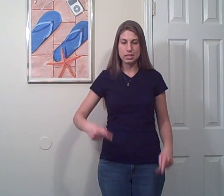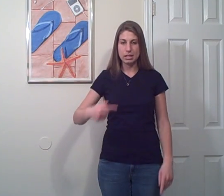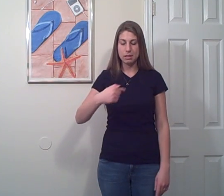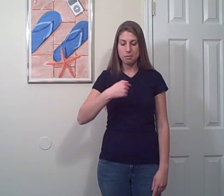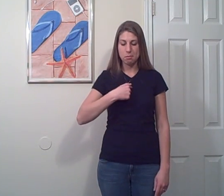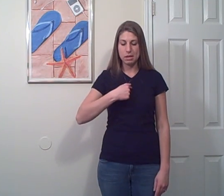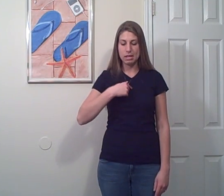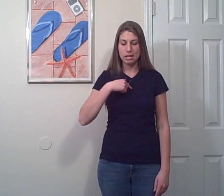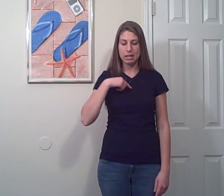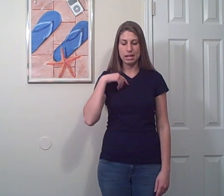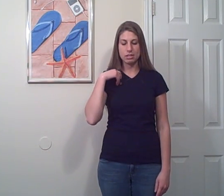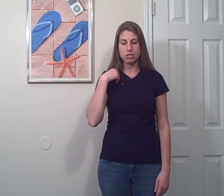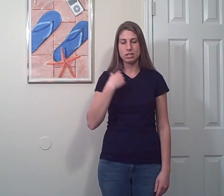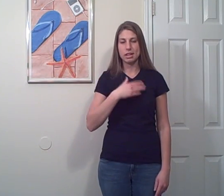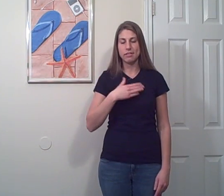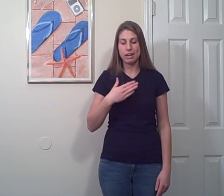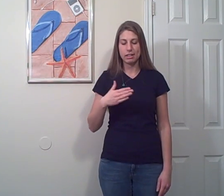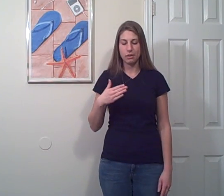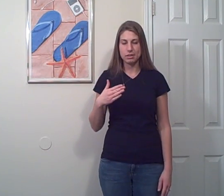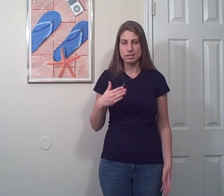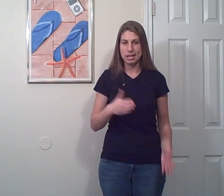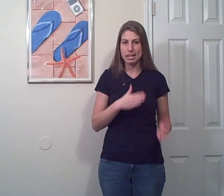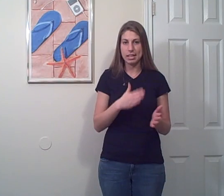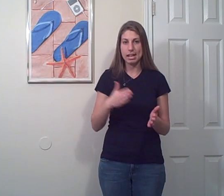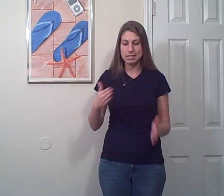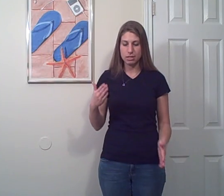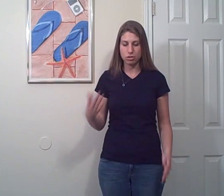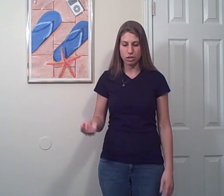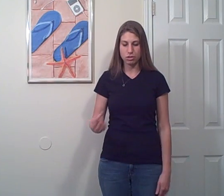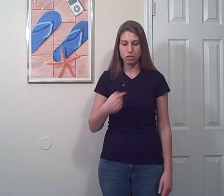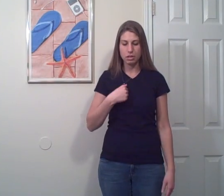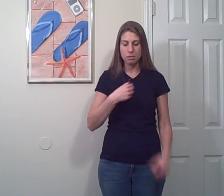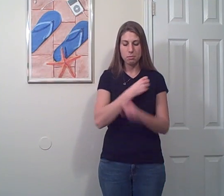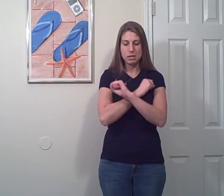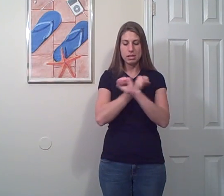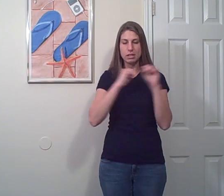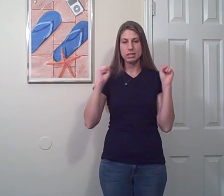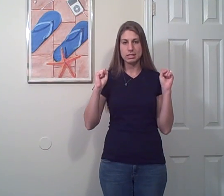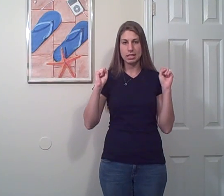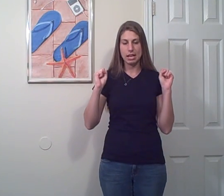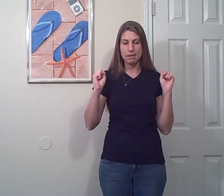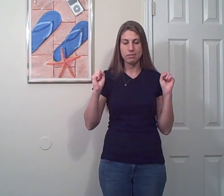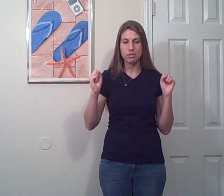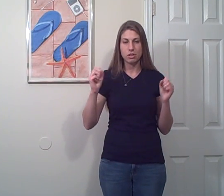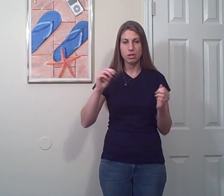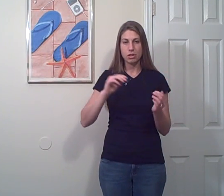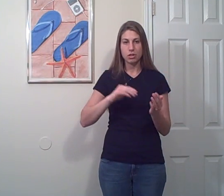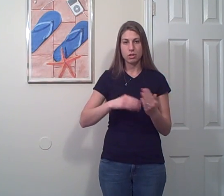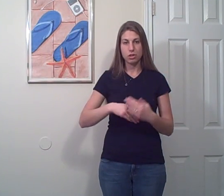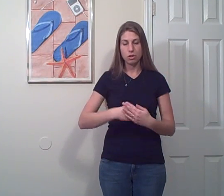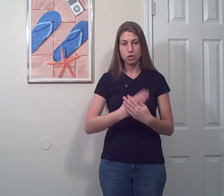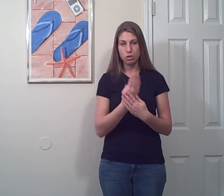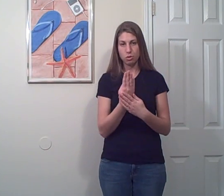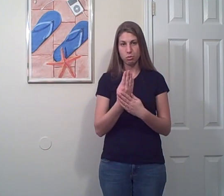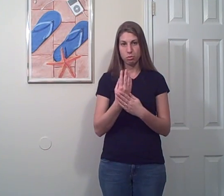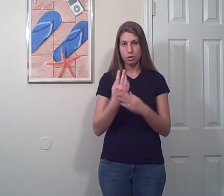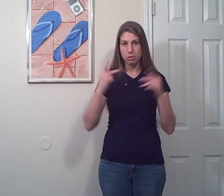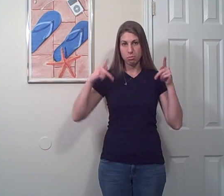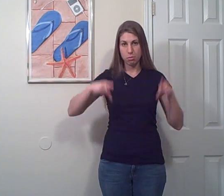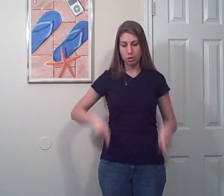person, me, and that's just kind of how they would say it in the ASL structure. Me, save, new